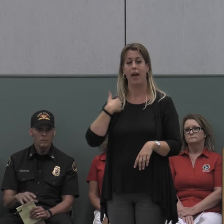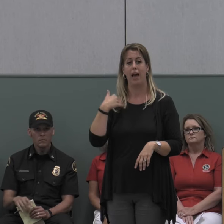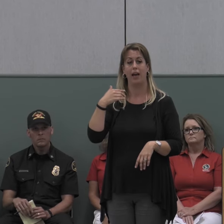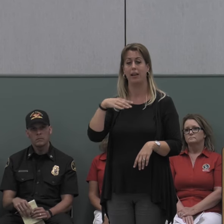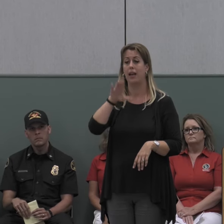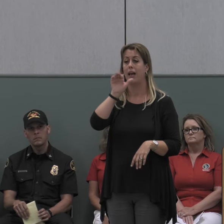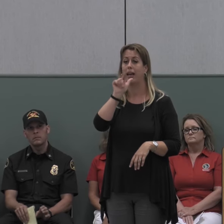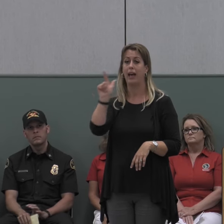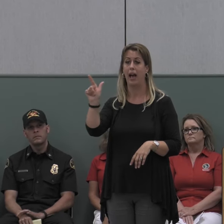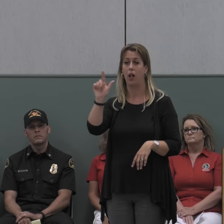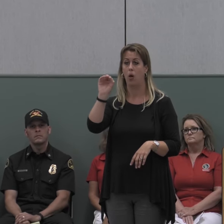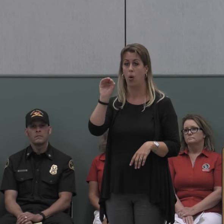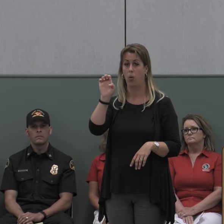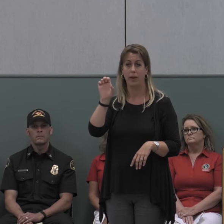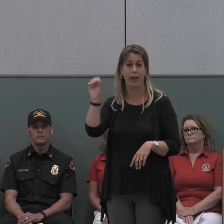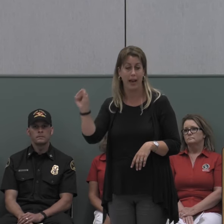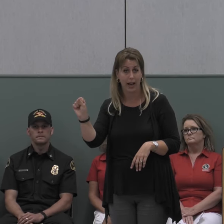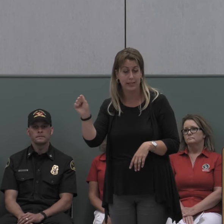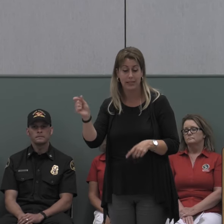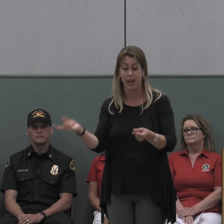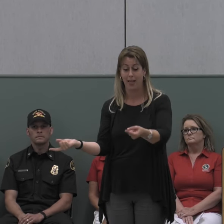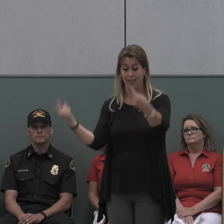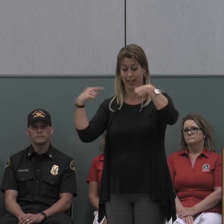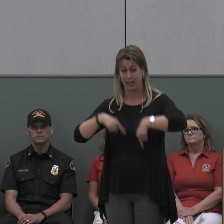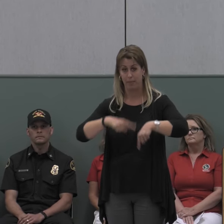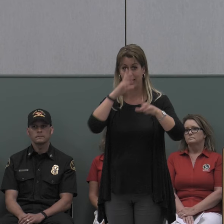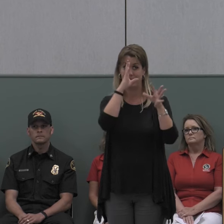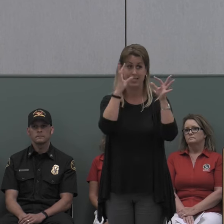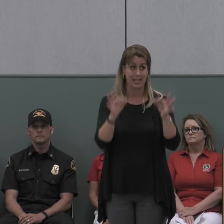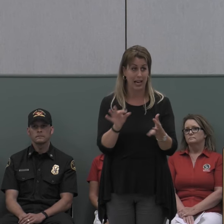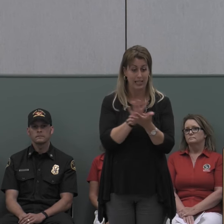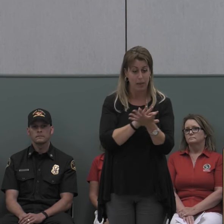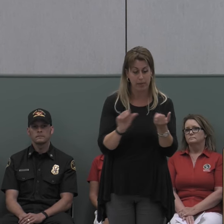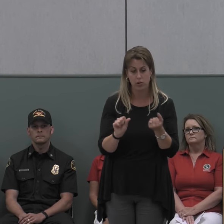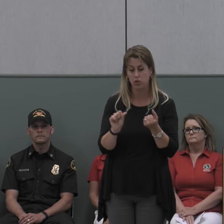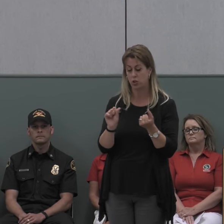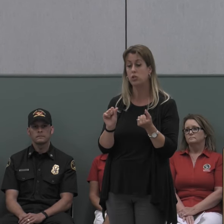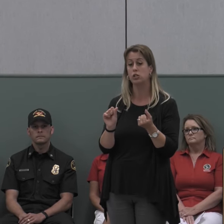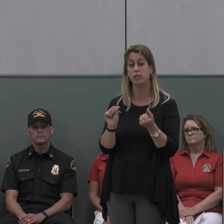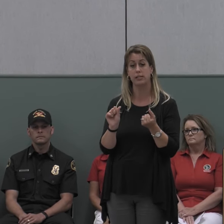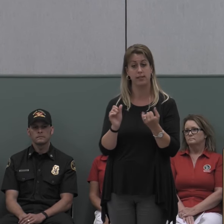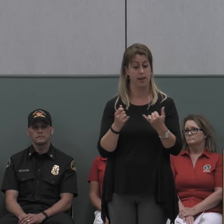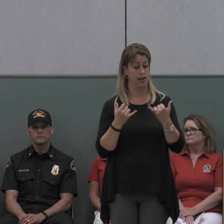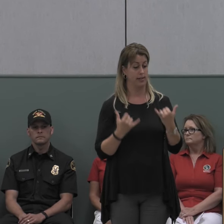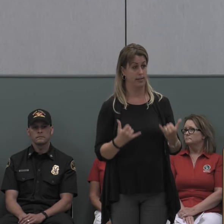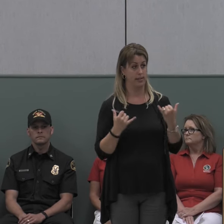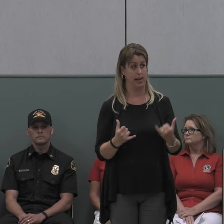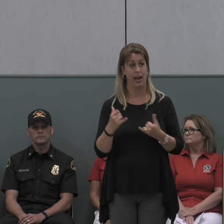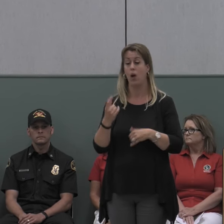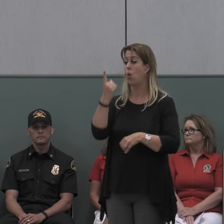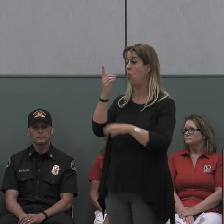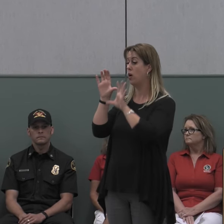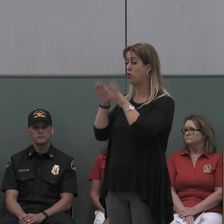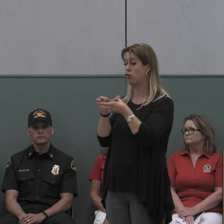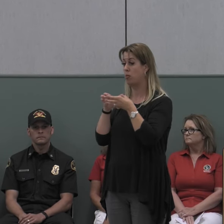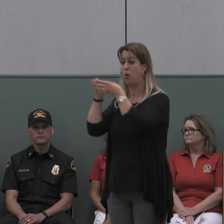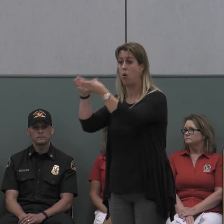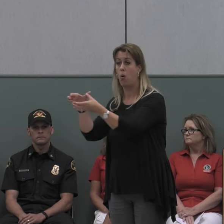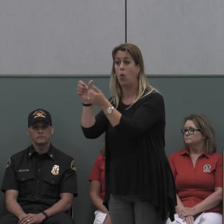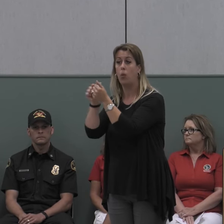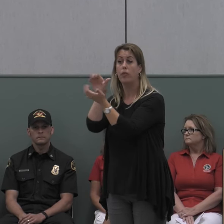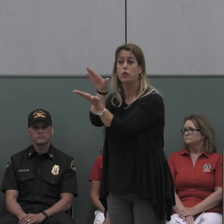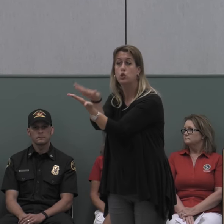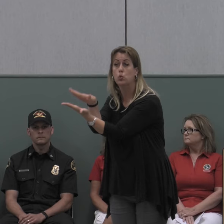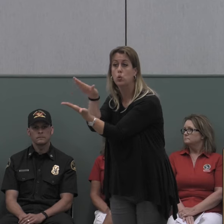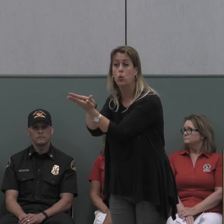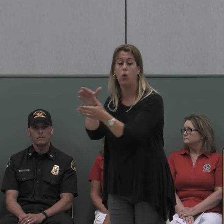guys that come in and determine damages come up today. There was a group that went out with the schools. There was a group that went up to